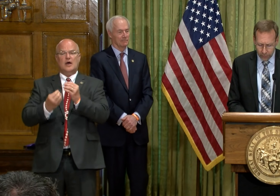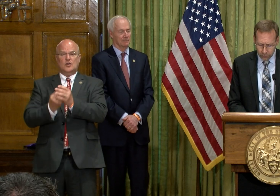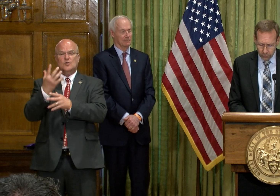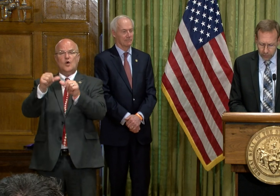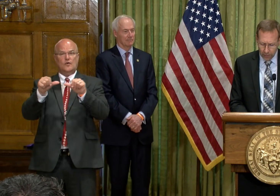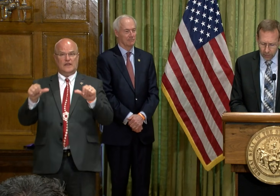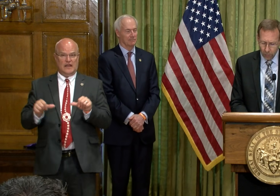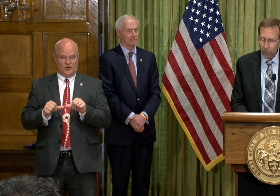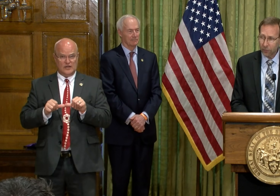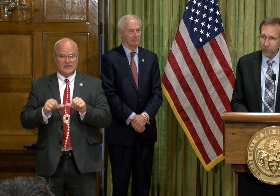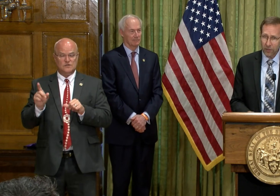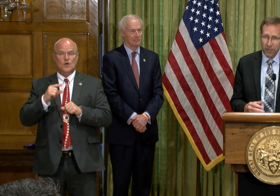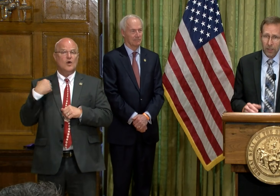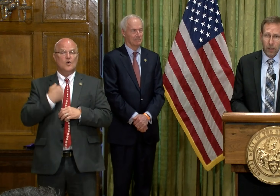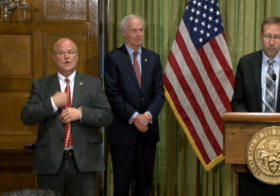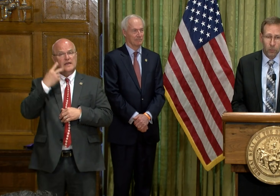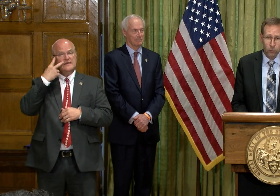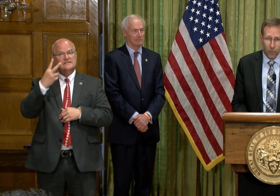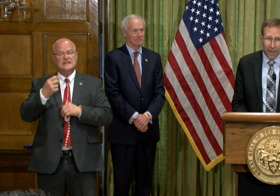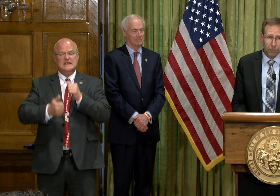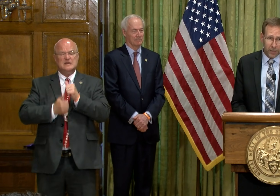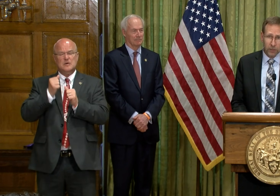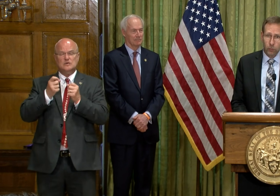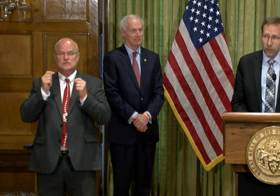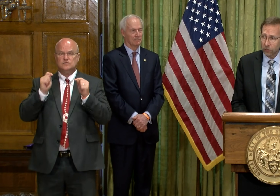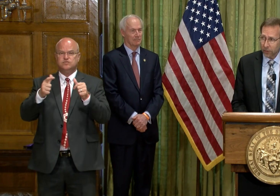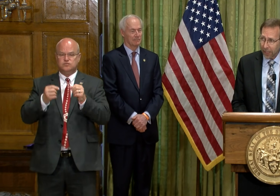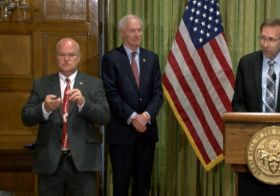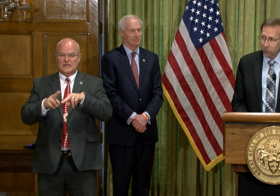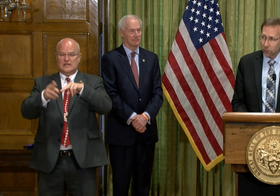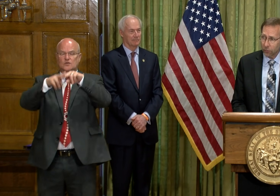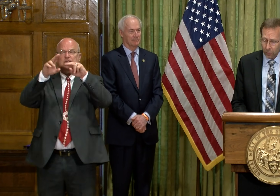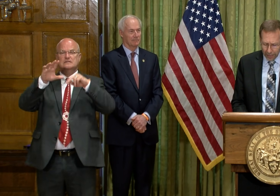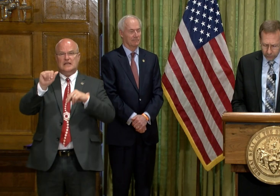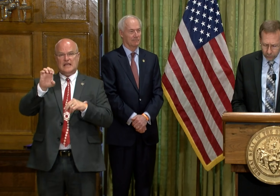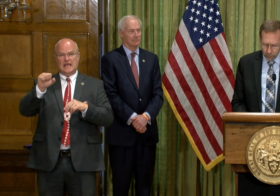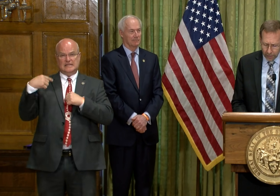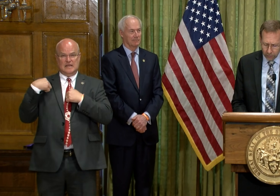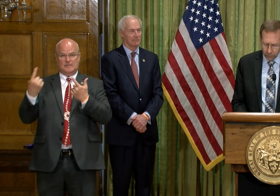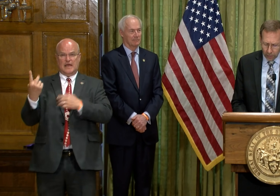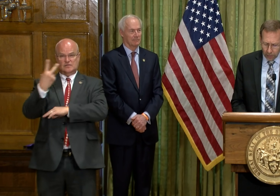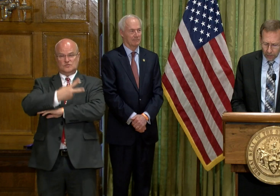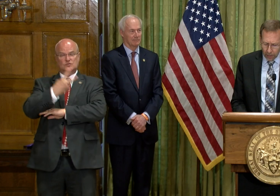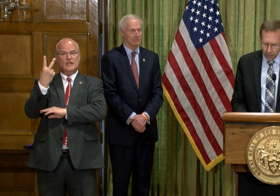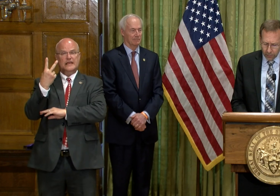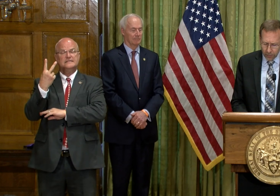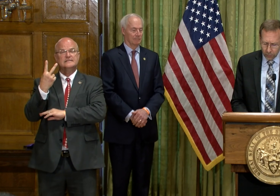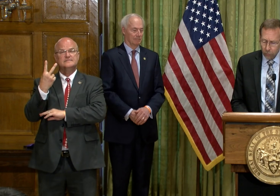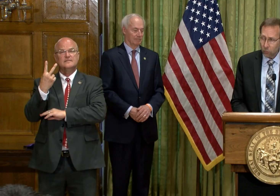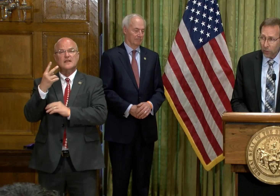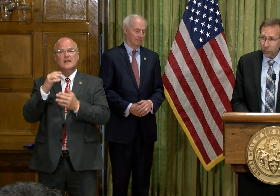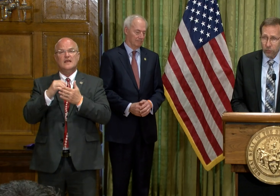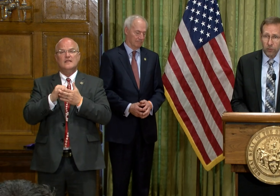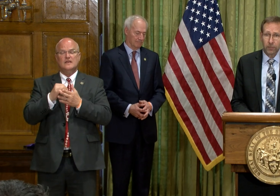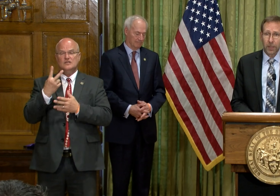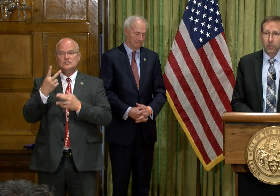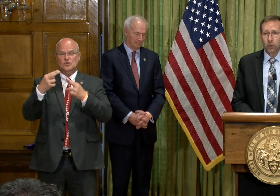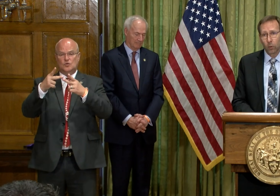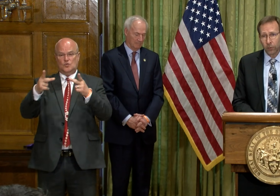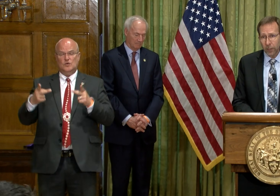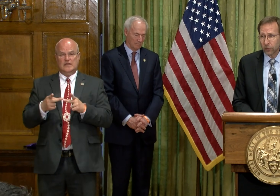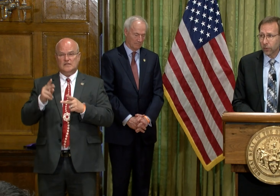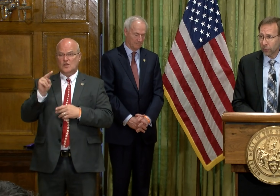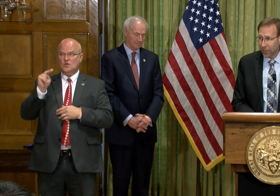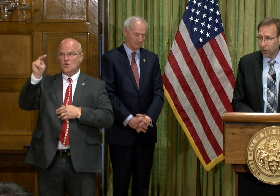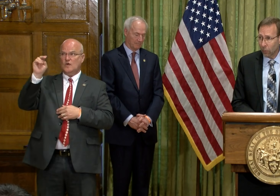growth areas where we've seen the most rapid increase in cases over the last 2 days. The two regions have